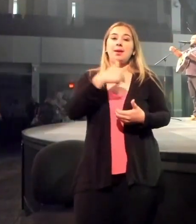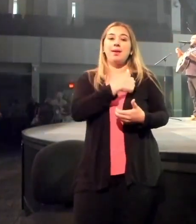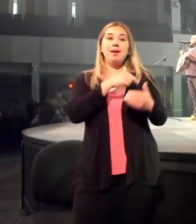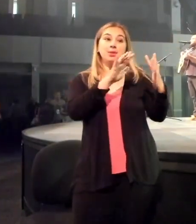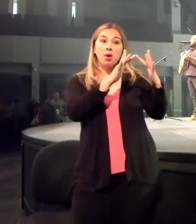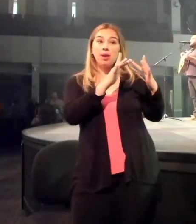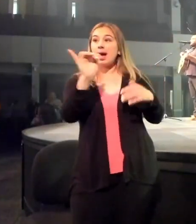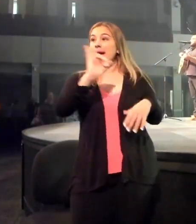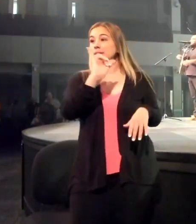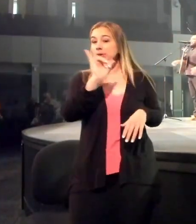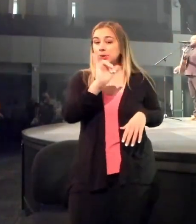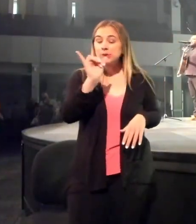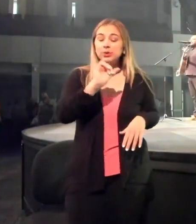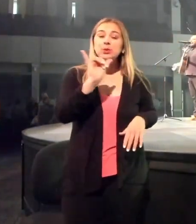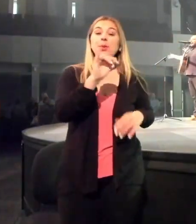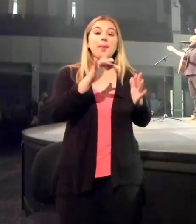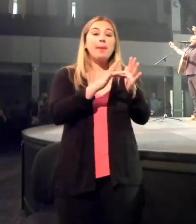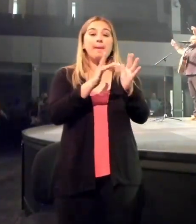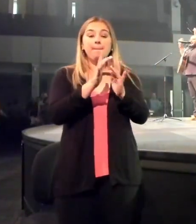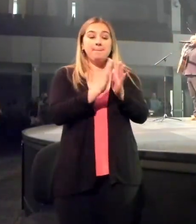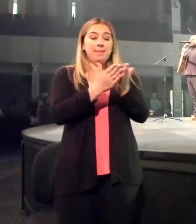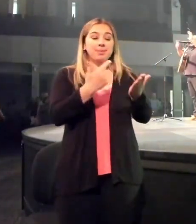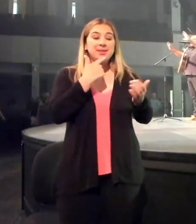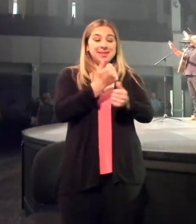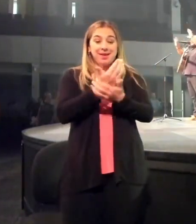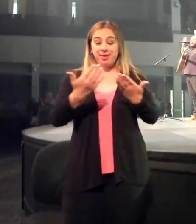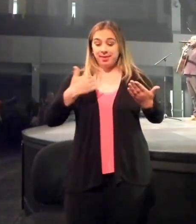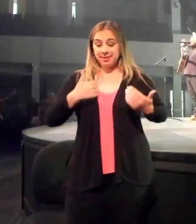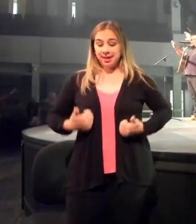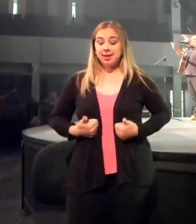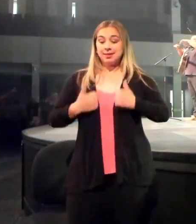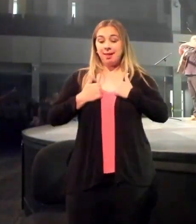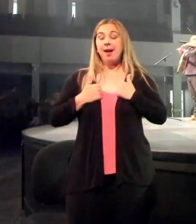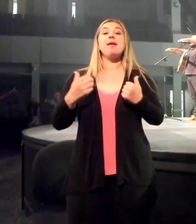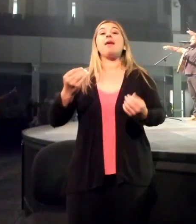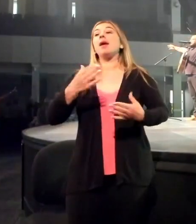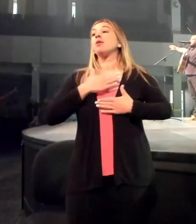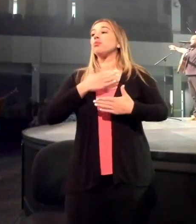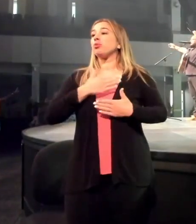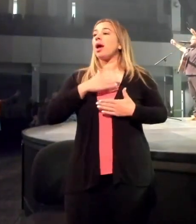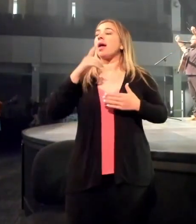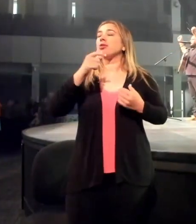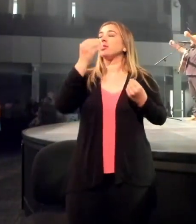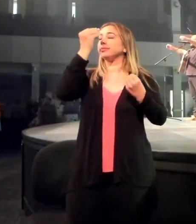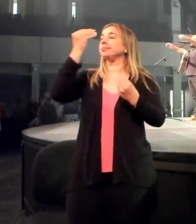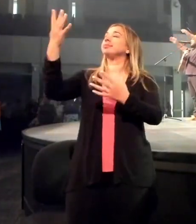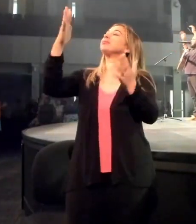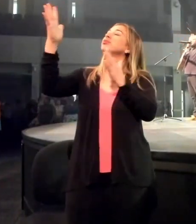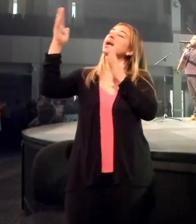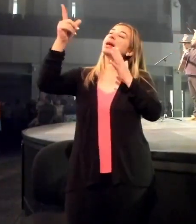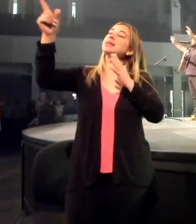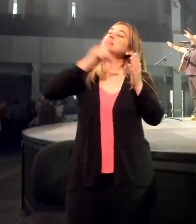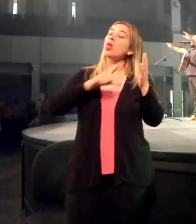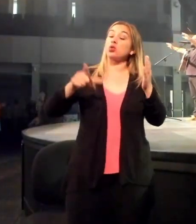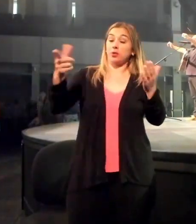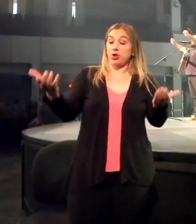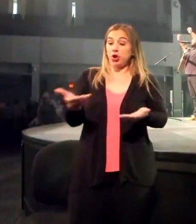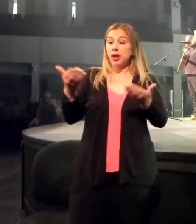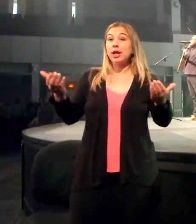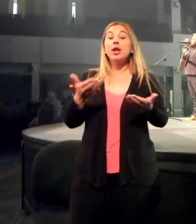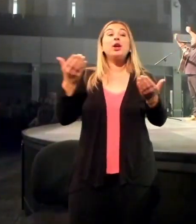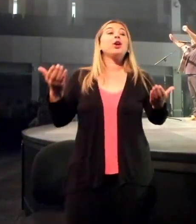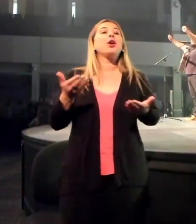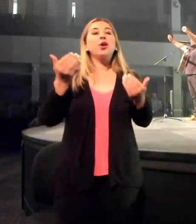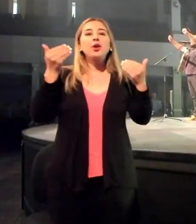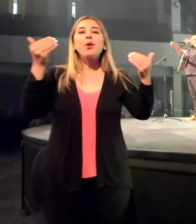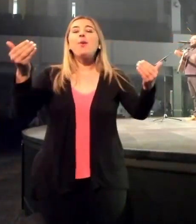online as well. You know, the Bible says, let everything that has life and breath praise the Lord. So if you're here, if you're breathing this morning,